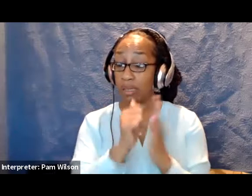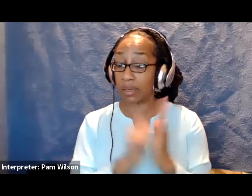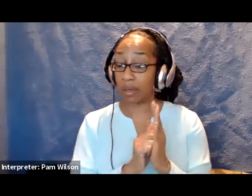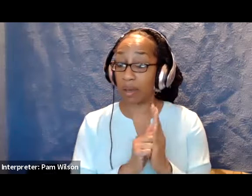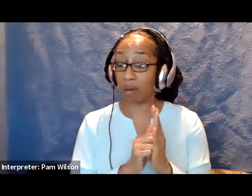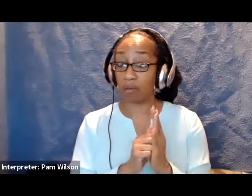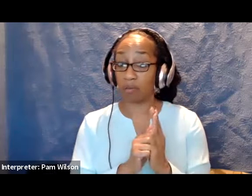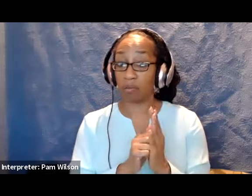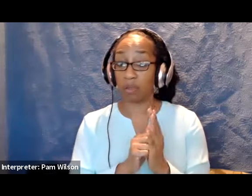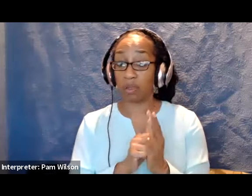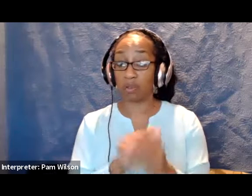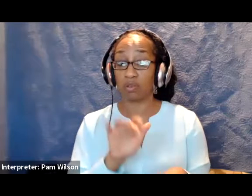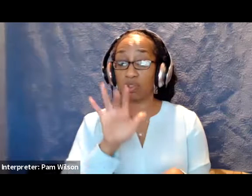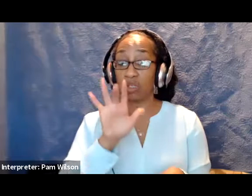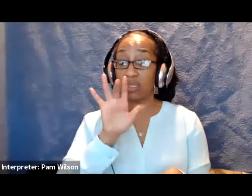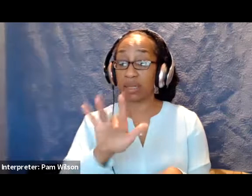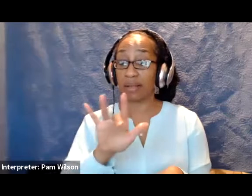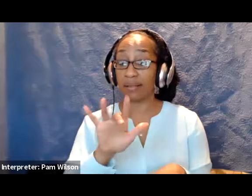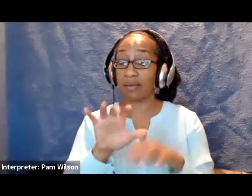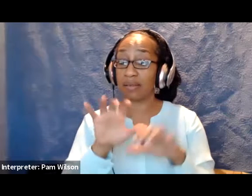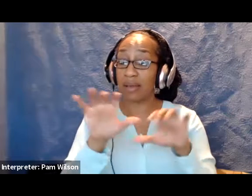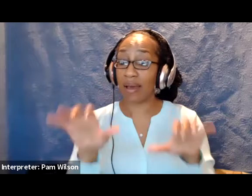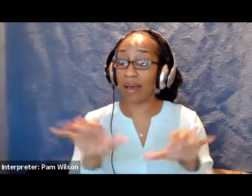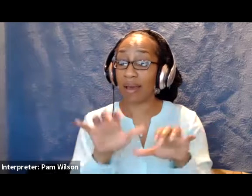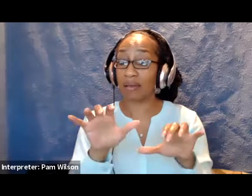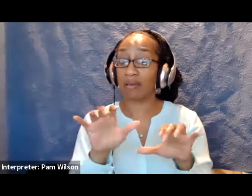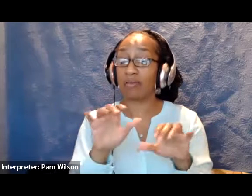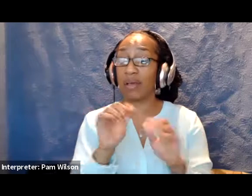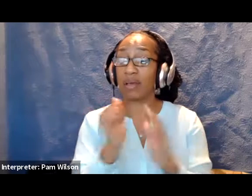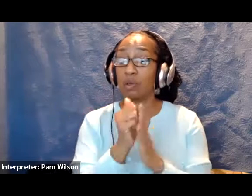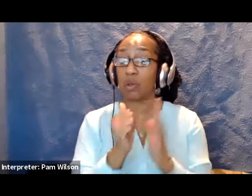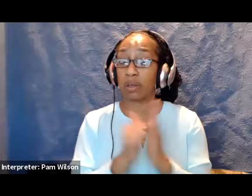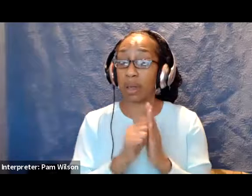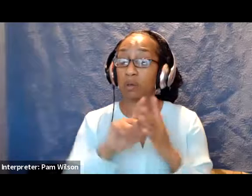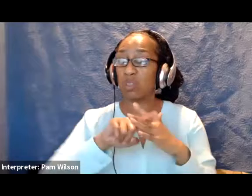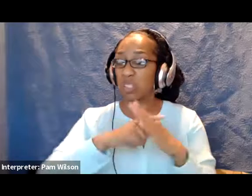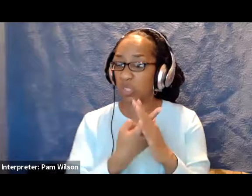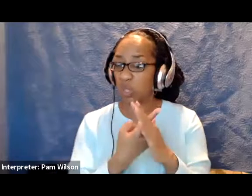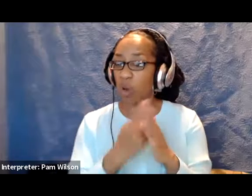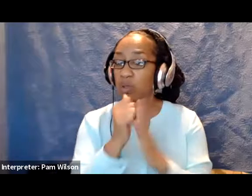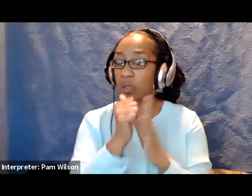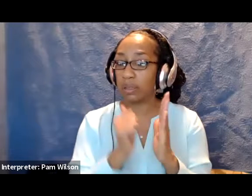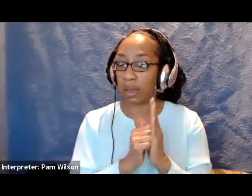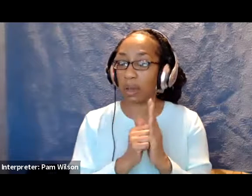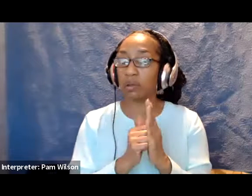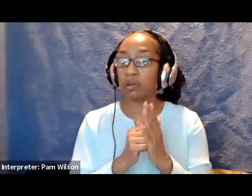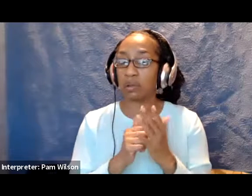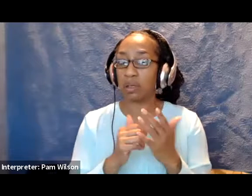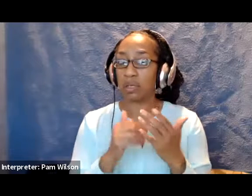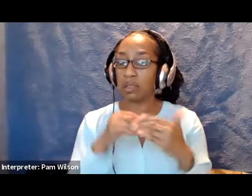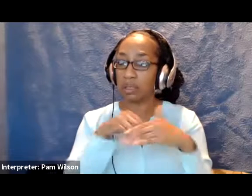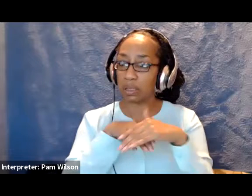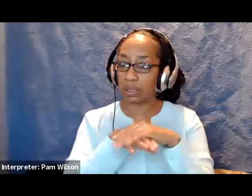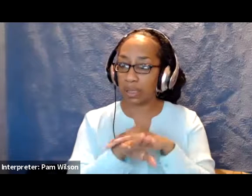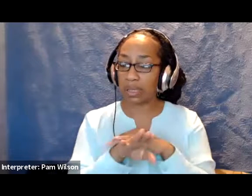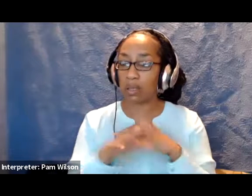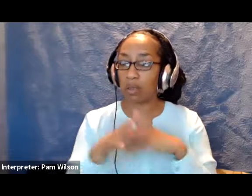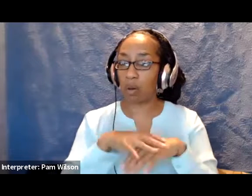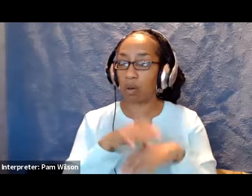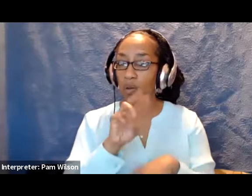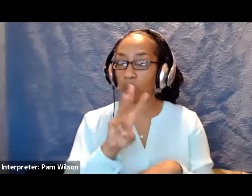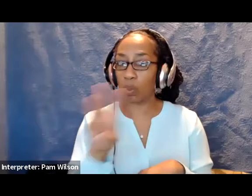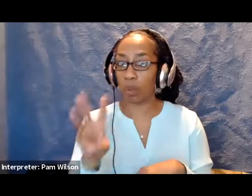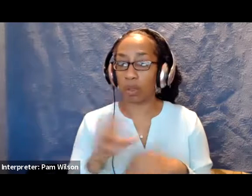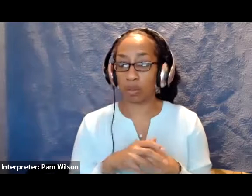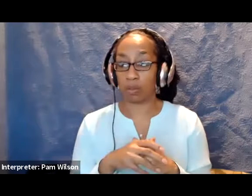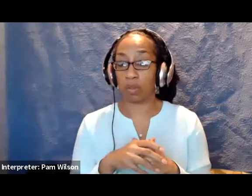click activate account, and then you sign into the Zoom account on the web. All right. And then once you've done